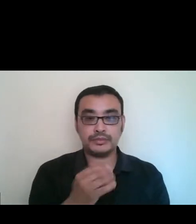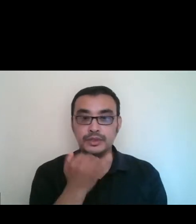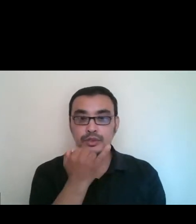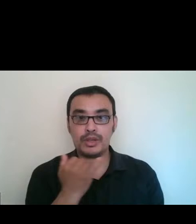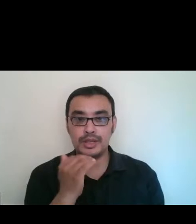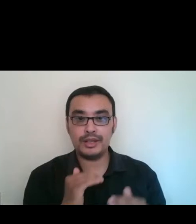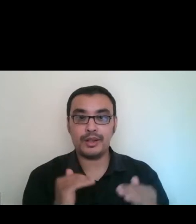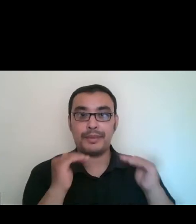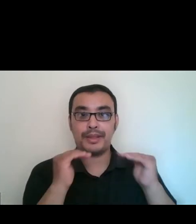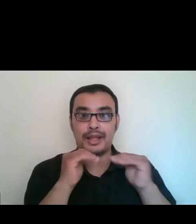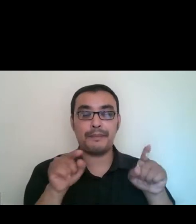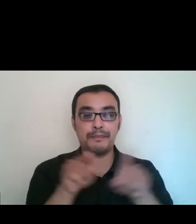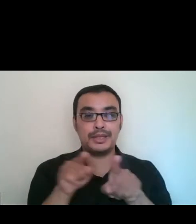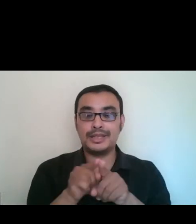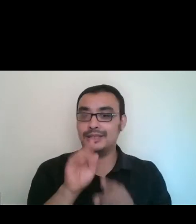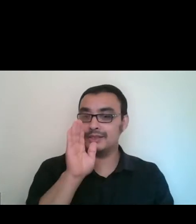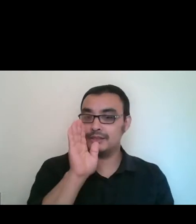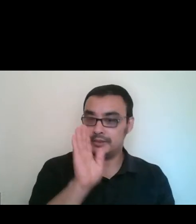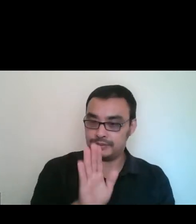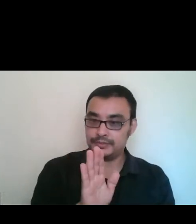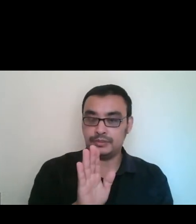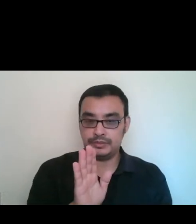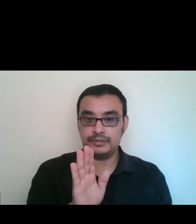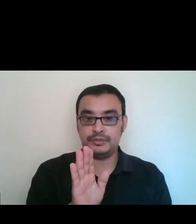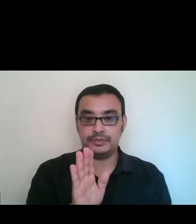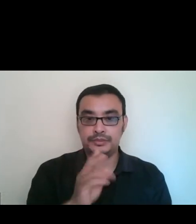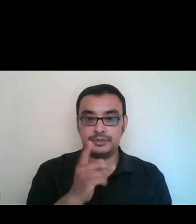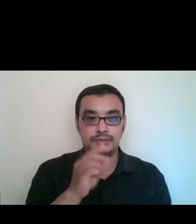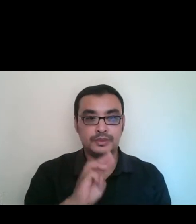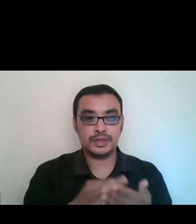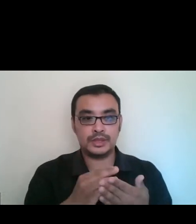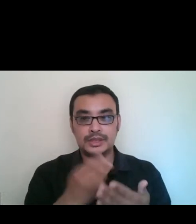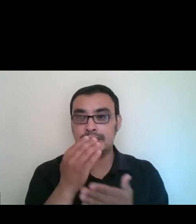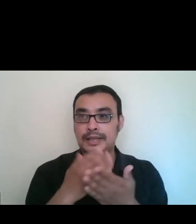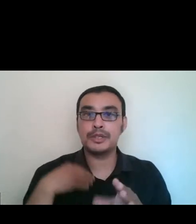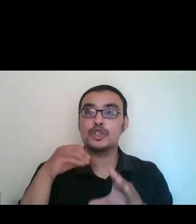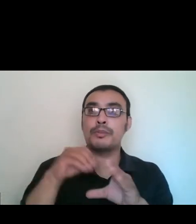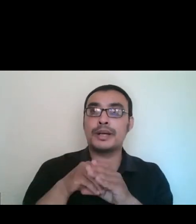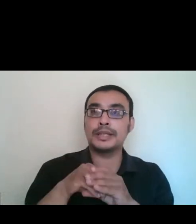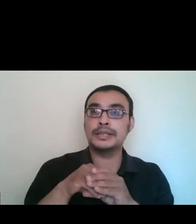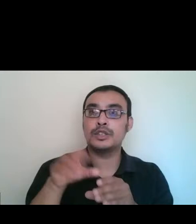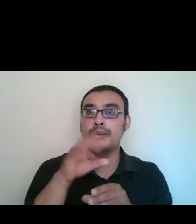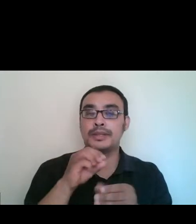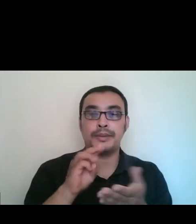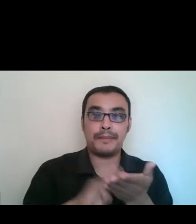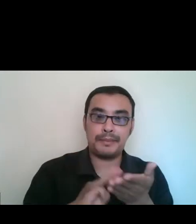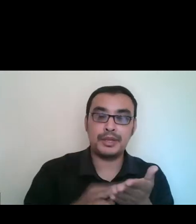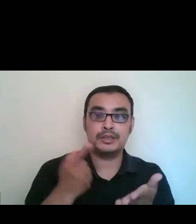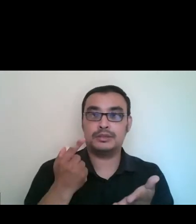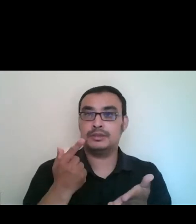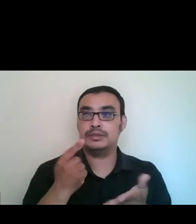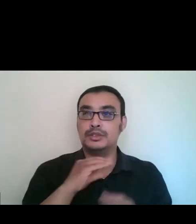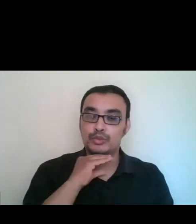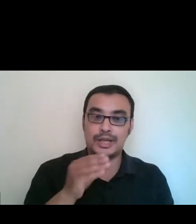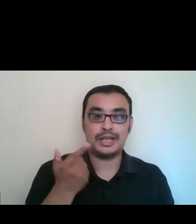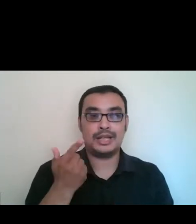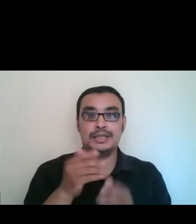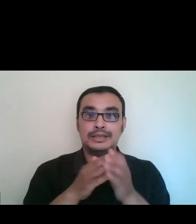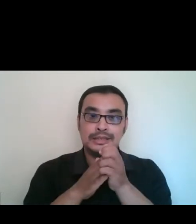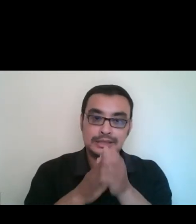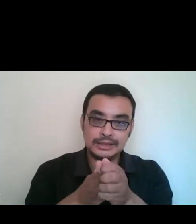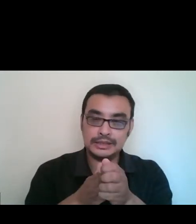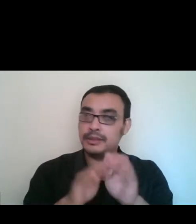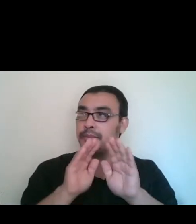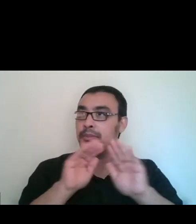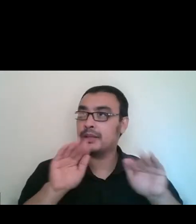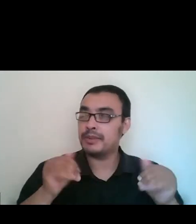in the cohort of the fellows. We have covered all the regions. We have leaders from different